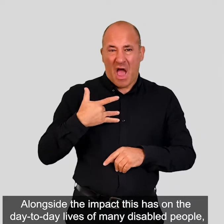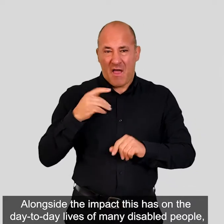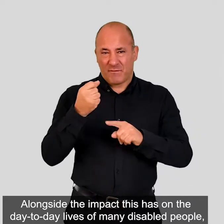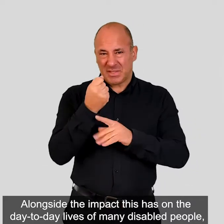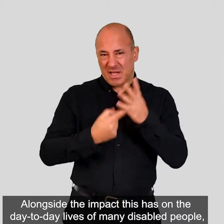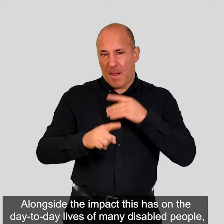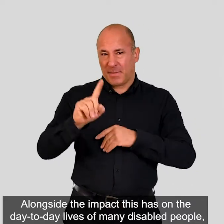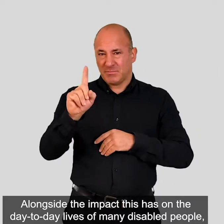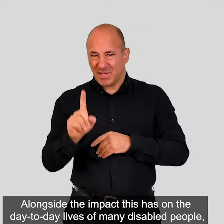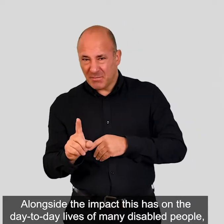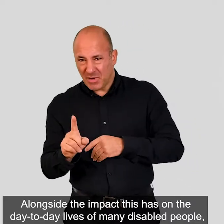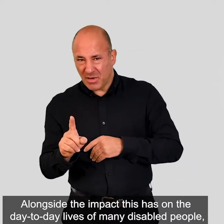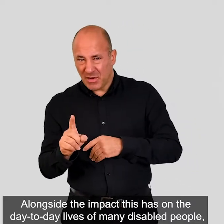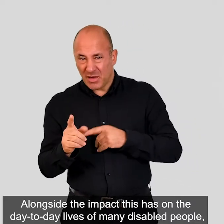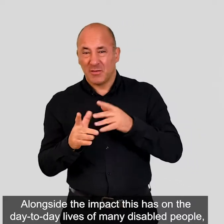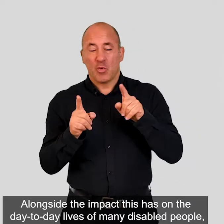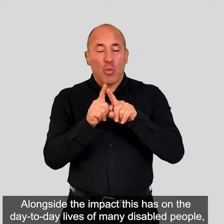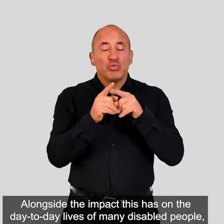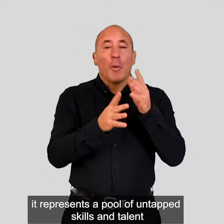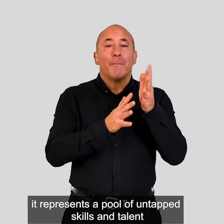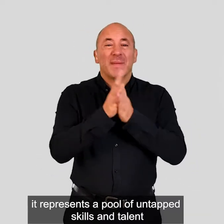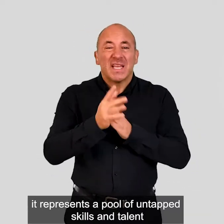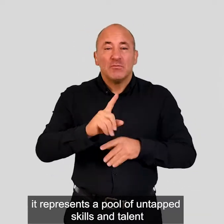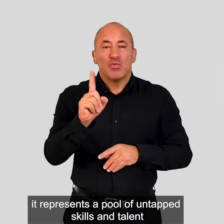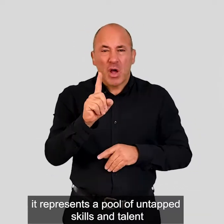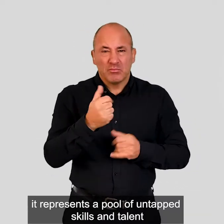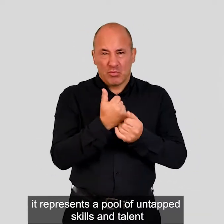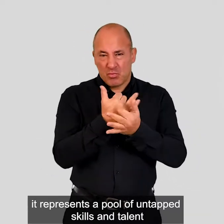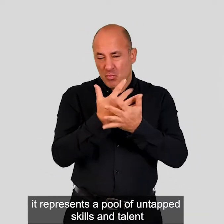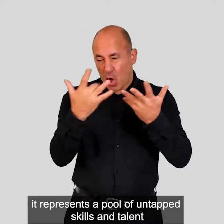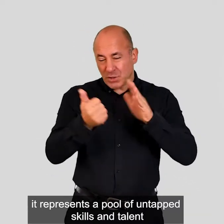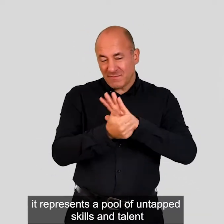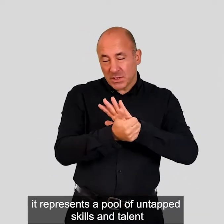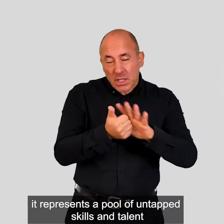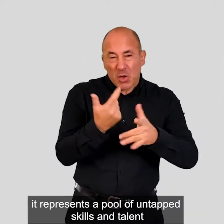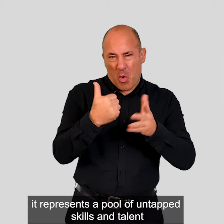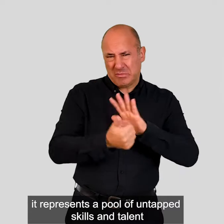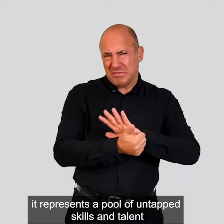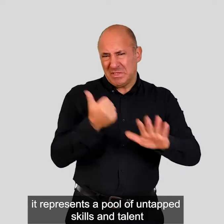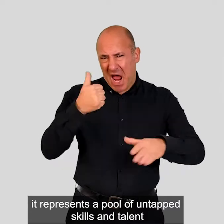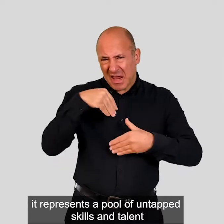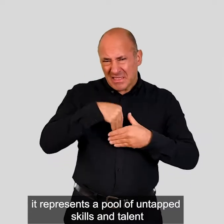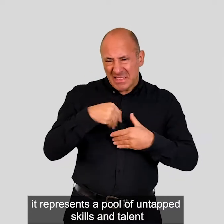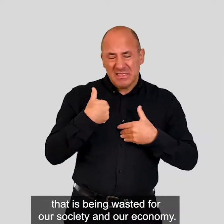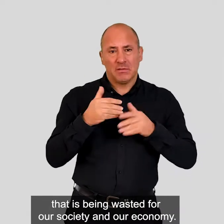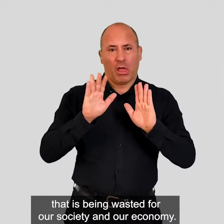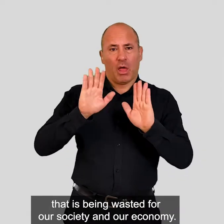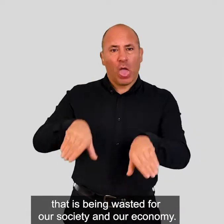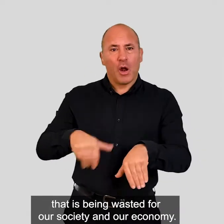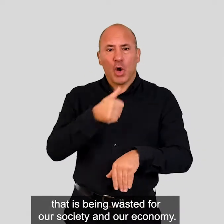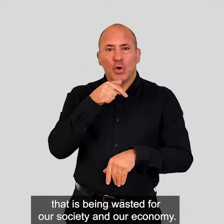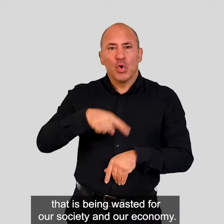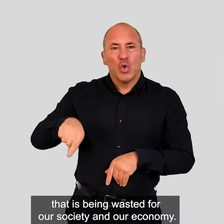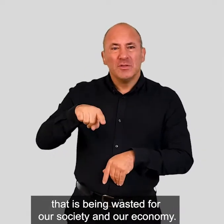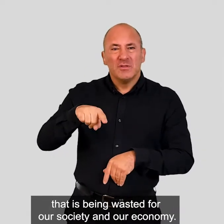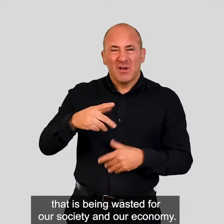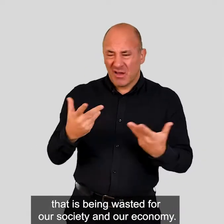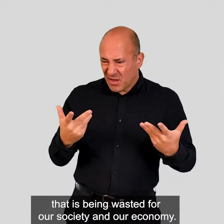day-to-day lives of many disabled people, it represents a pool of untapped skills and talent that is being wasted for our